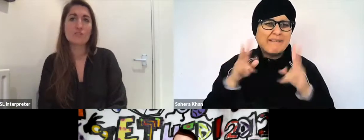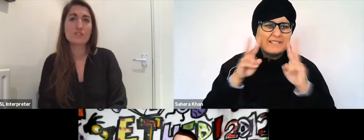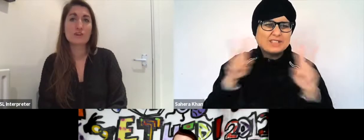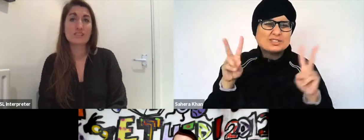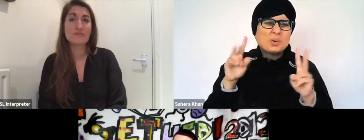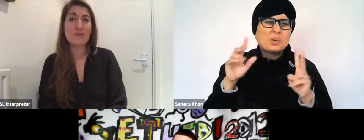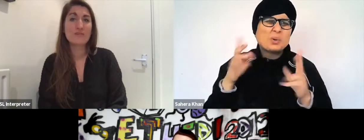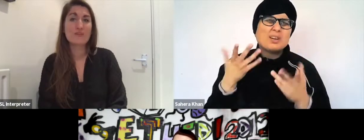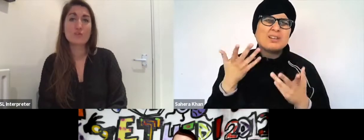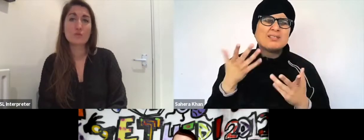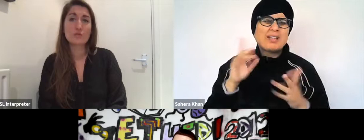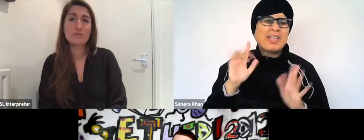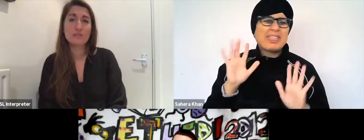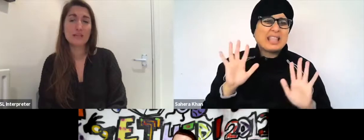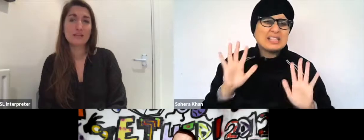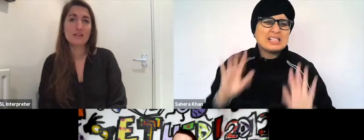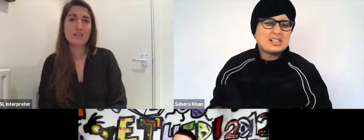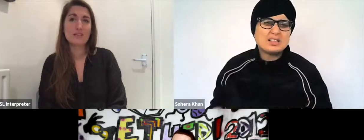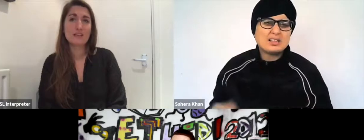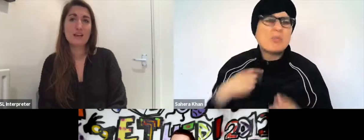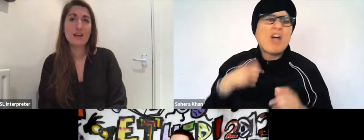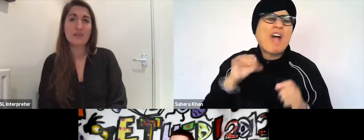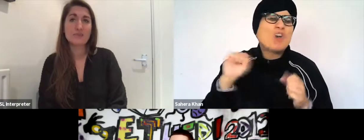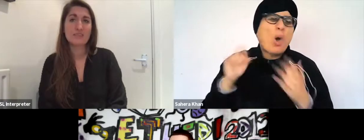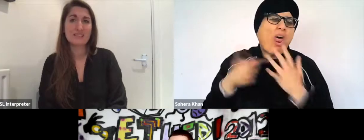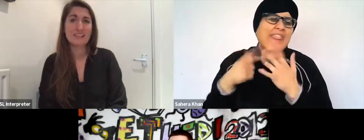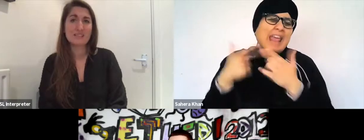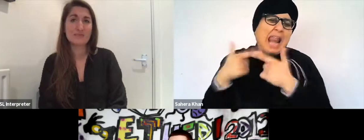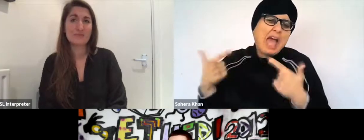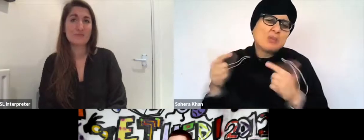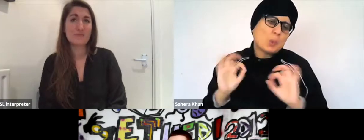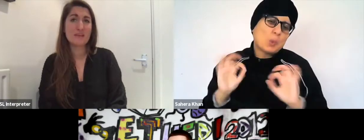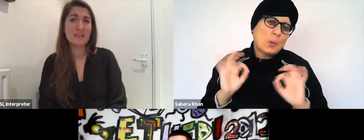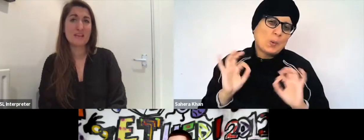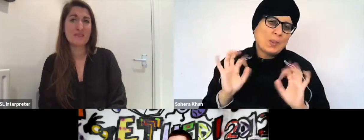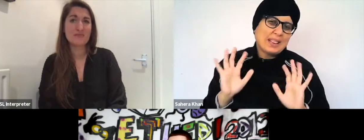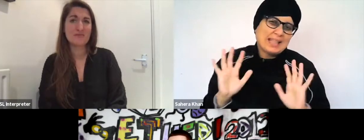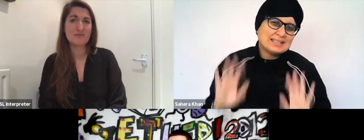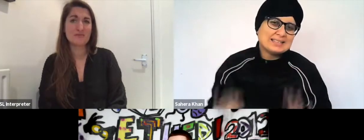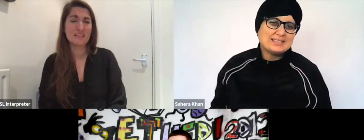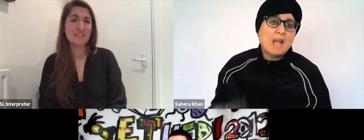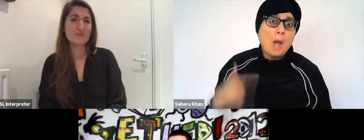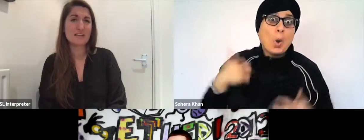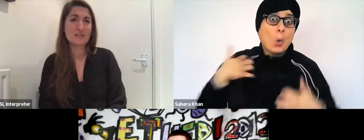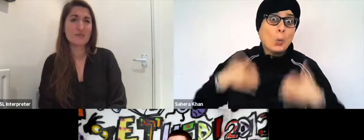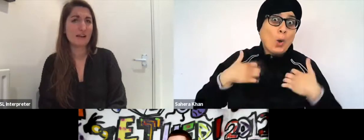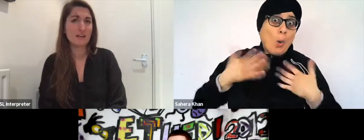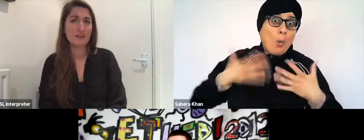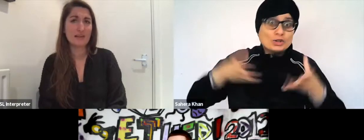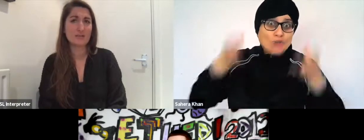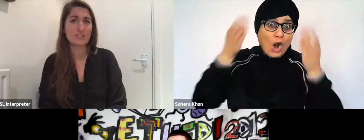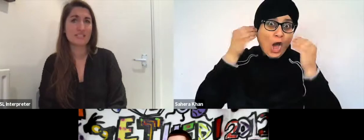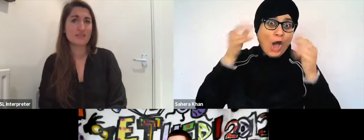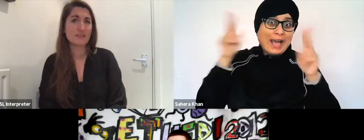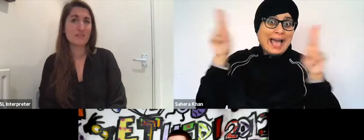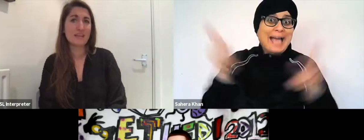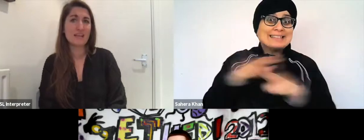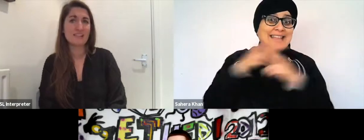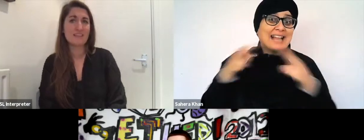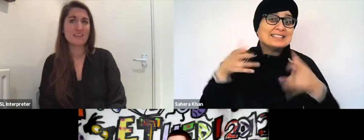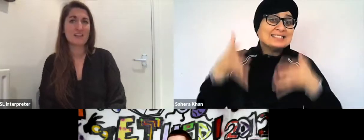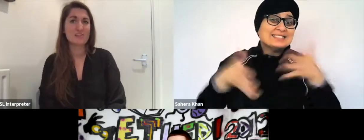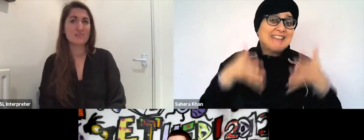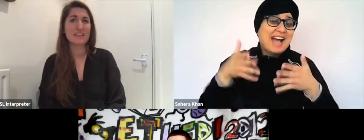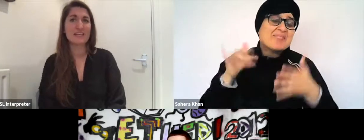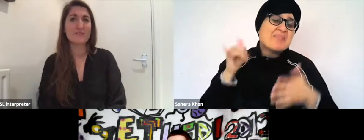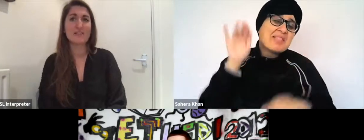but also it's very visual BSL. So I think that's for me really. I don't really write in other languages. It's really